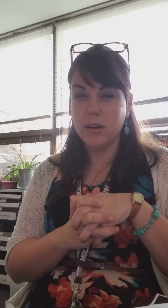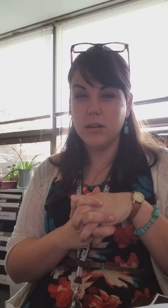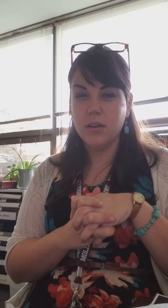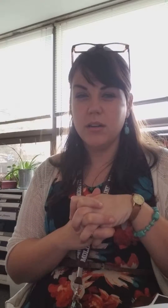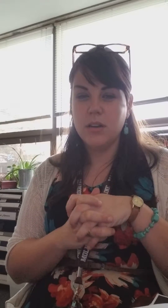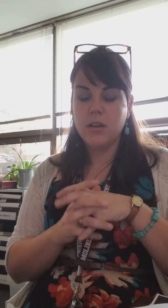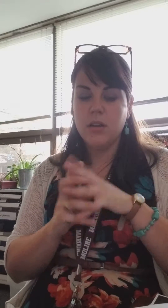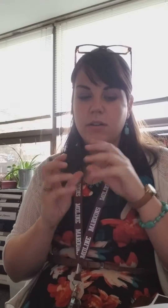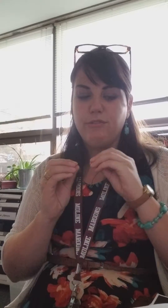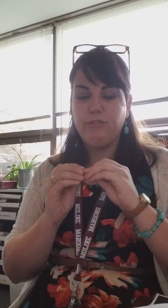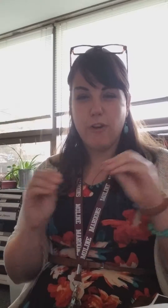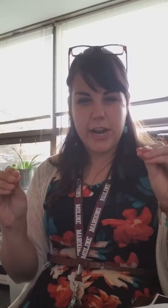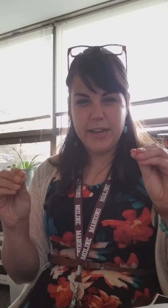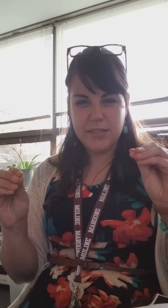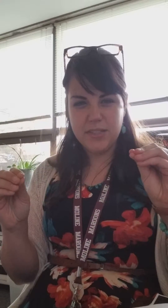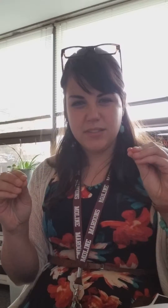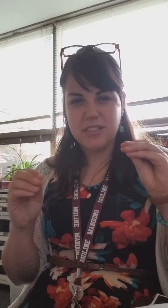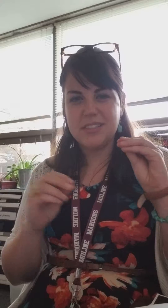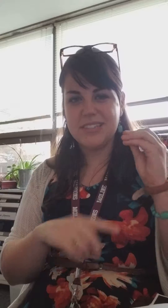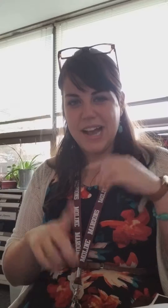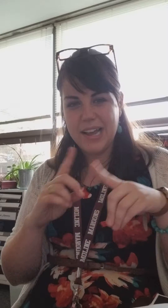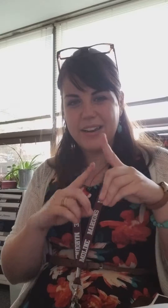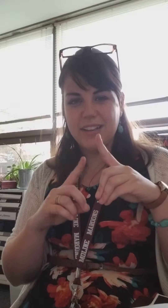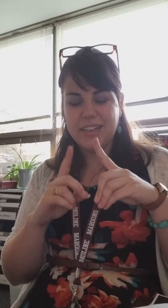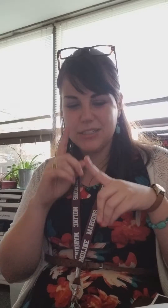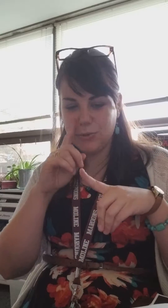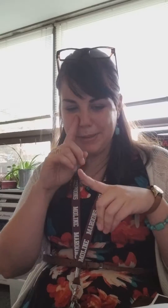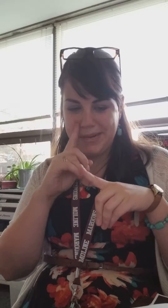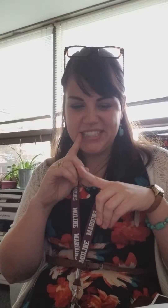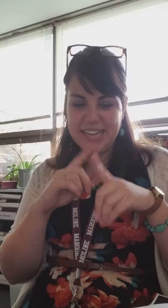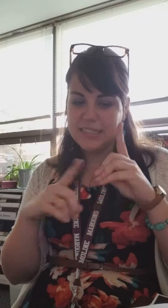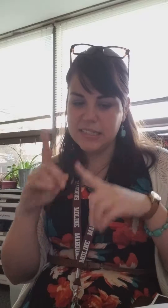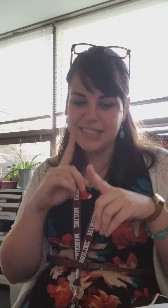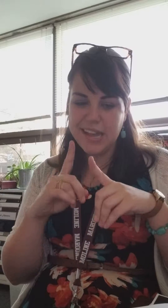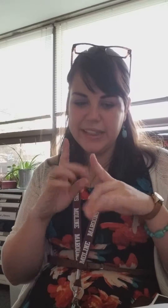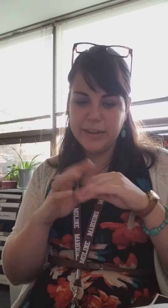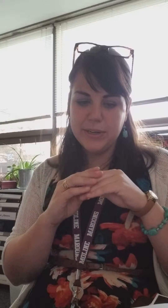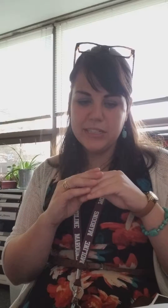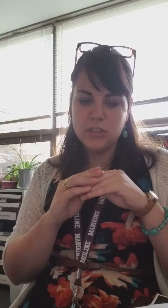weird phrase to sign, like it doesn't really make sense in sign language.